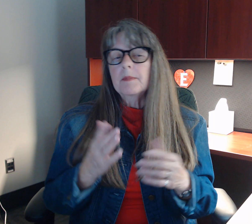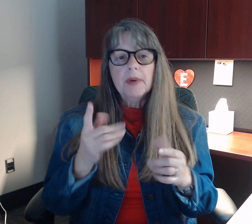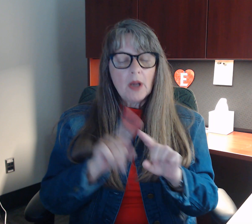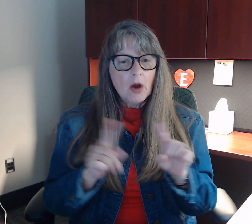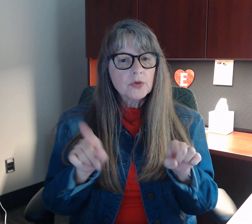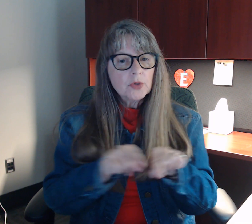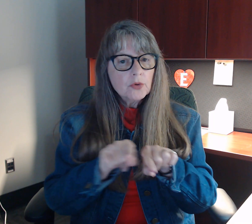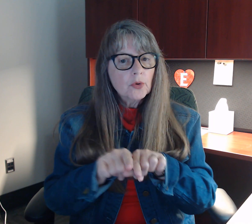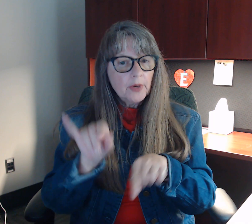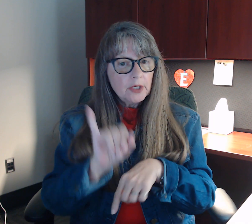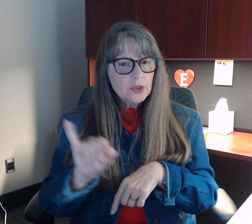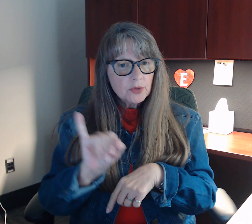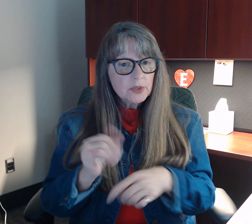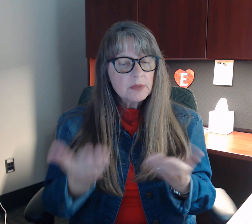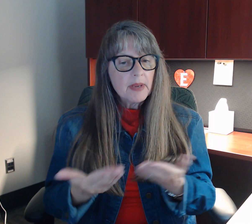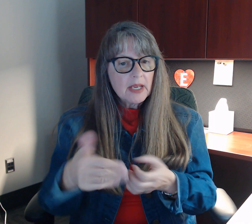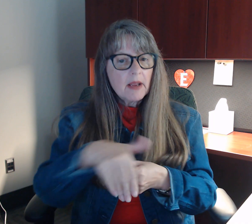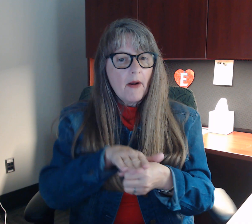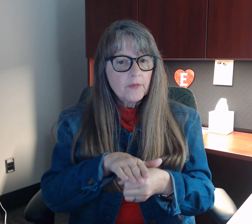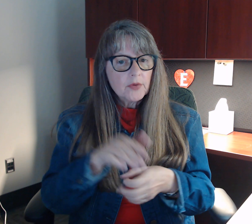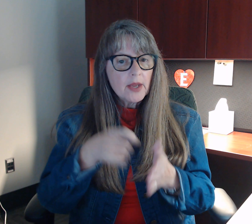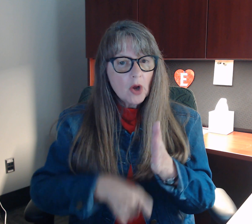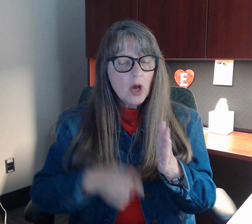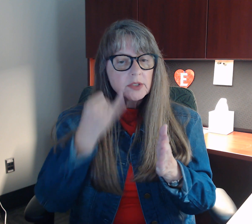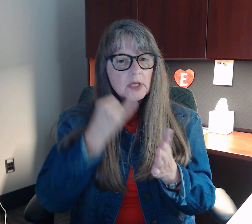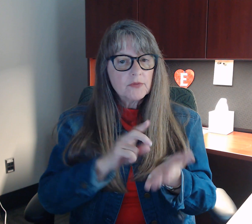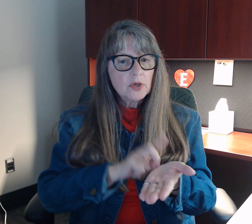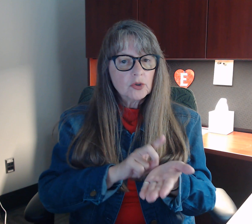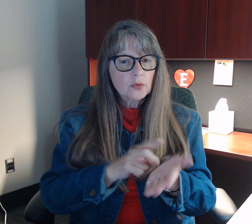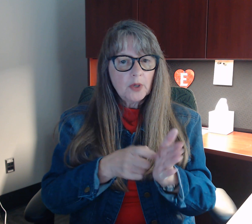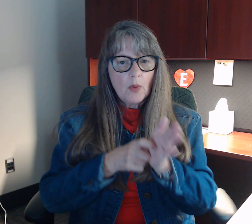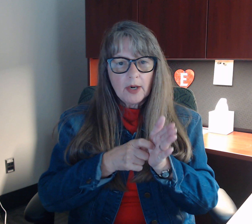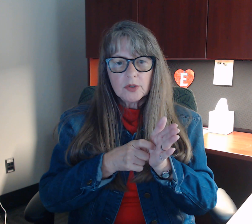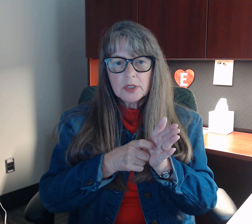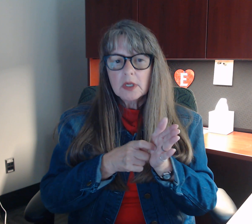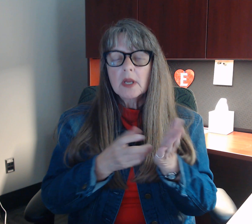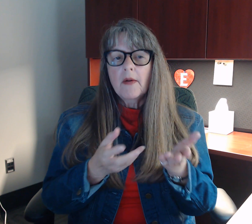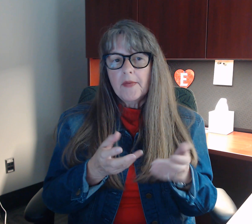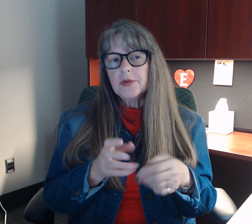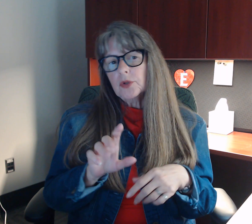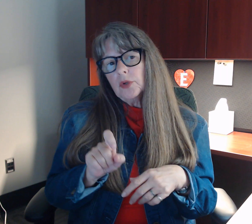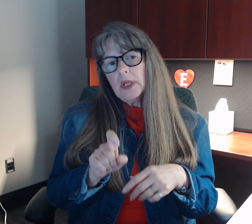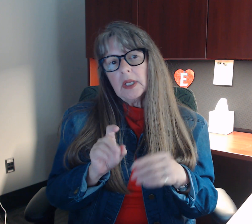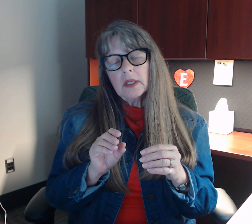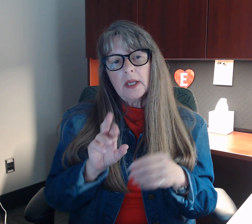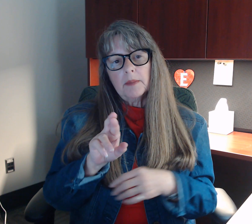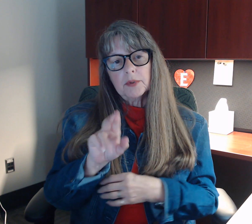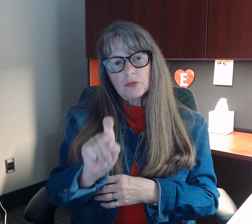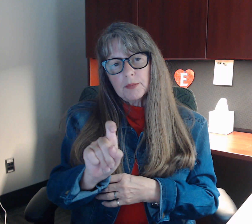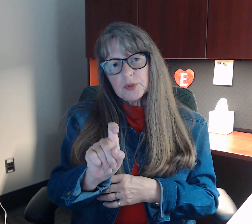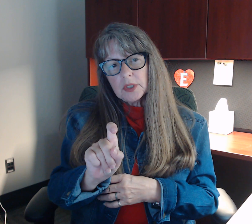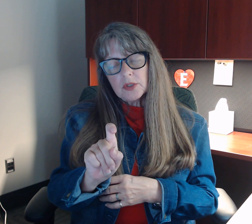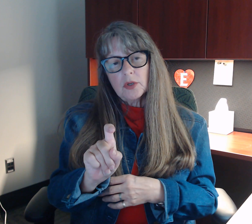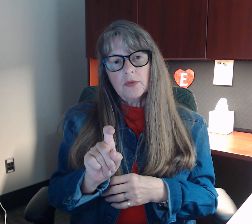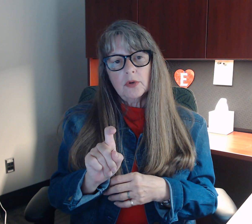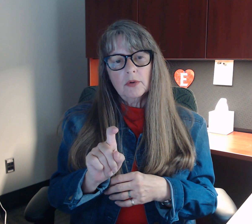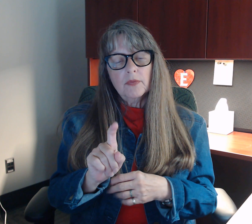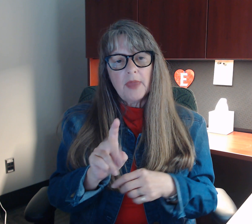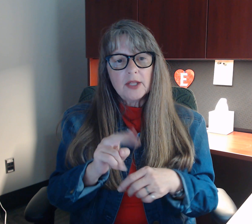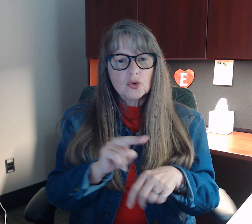but also your insurance may cover that cost if the doctor requires it. And so you can get like a prescription, and so that's